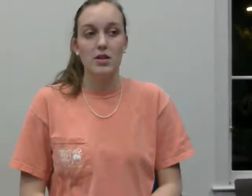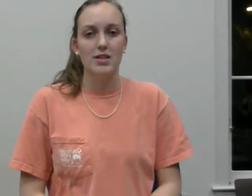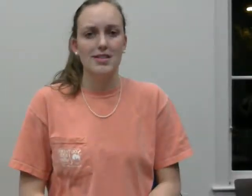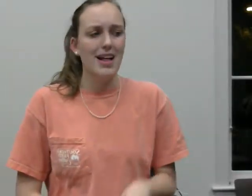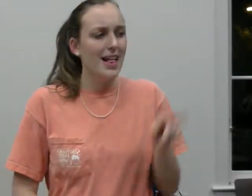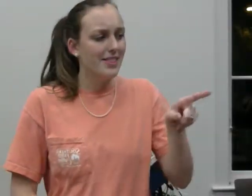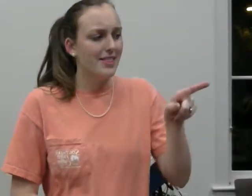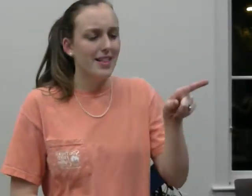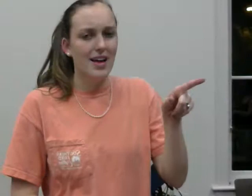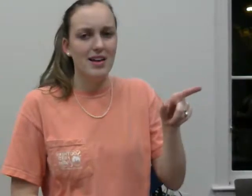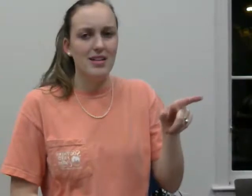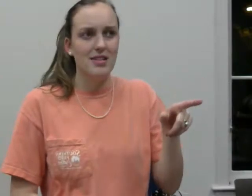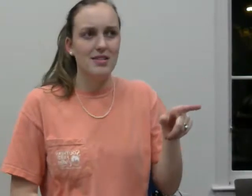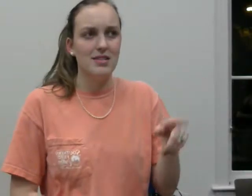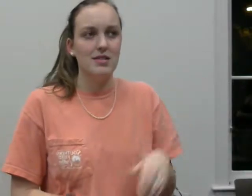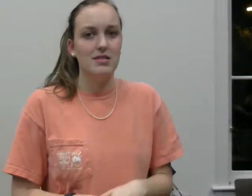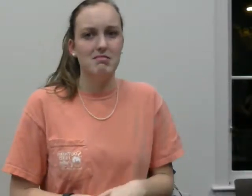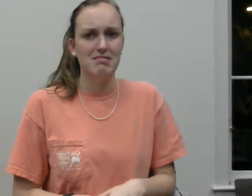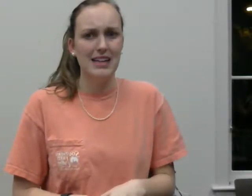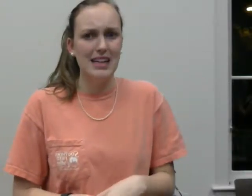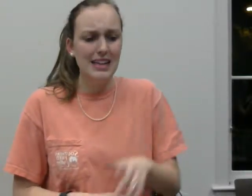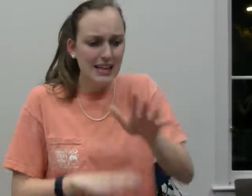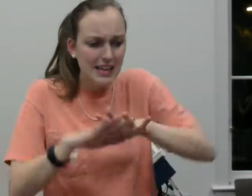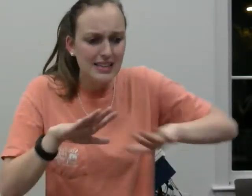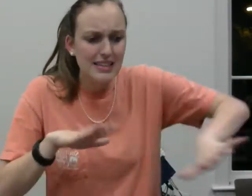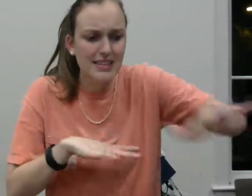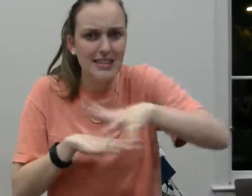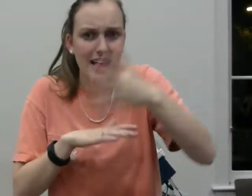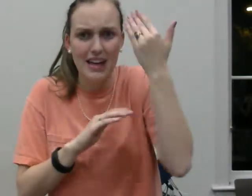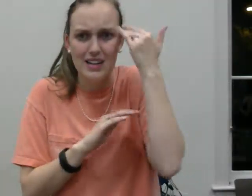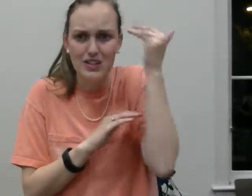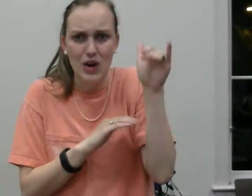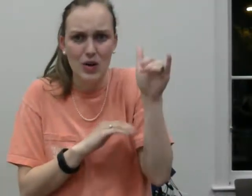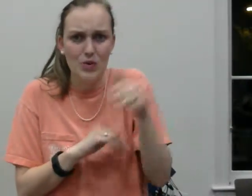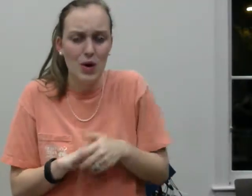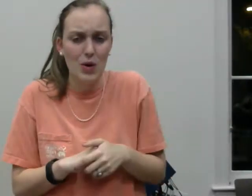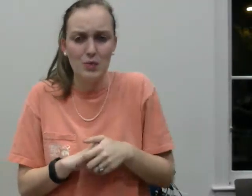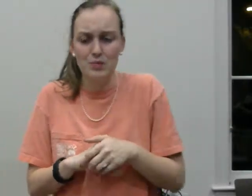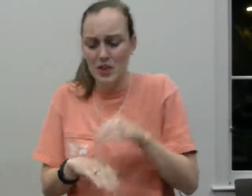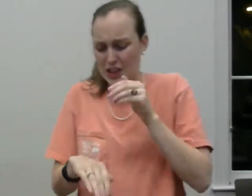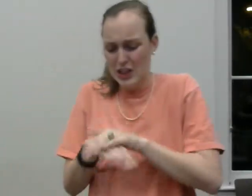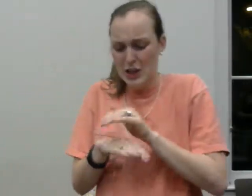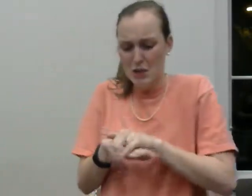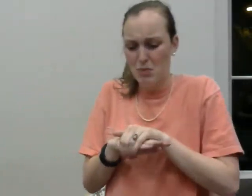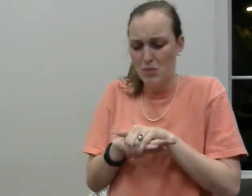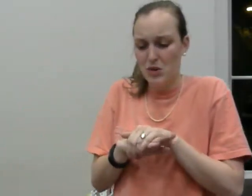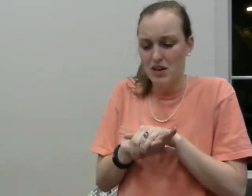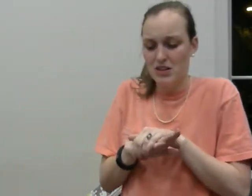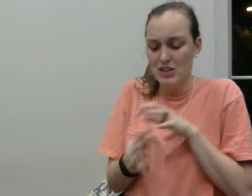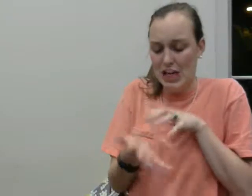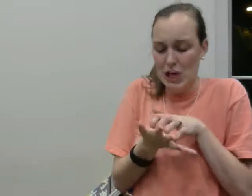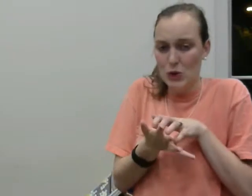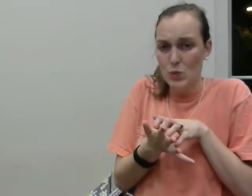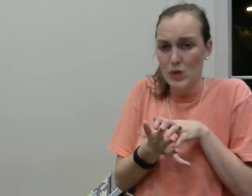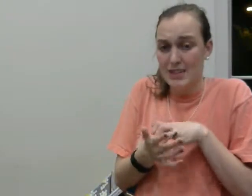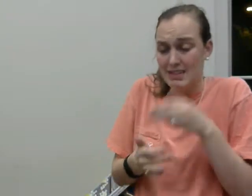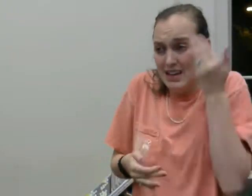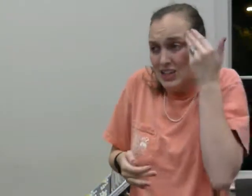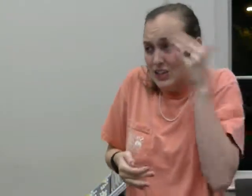disadvantage? They didn't know the land, right? And this was a huge disadvantage for the British Army in general, especially in the South. They didn't know the land. They